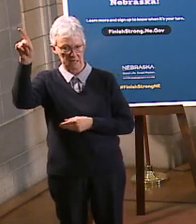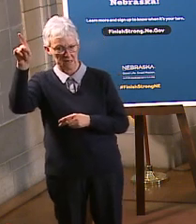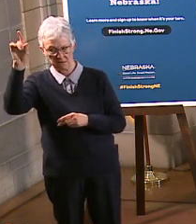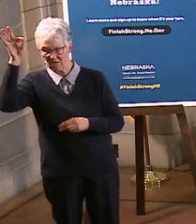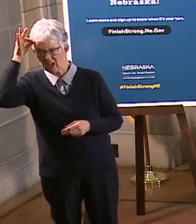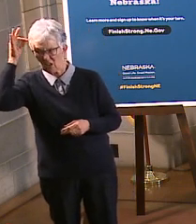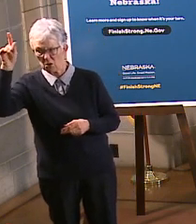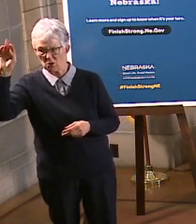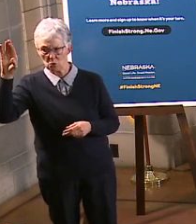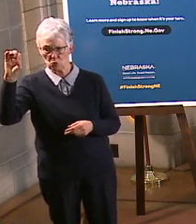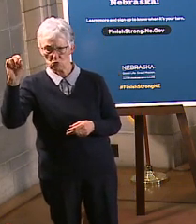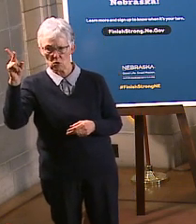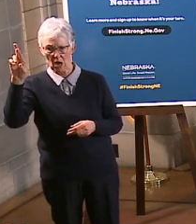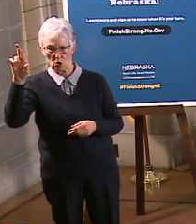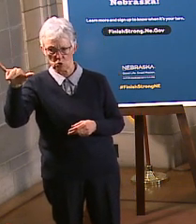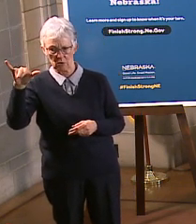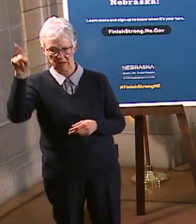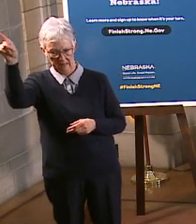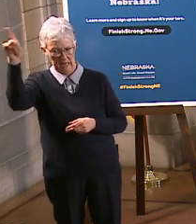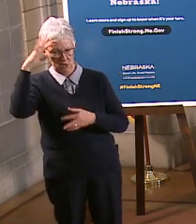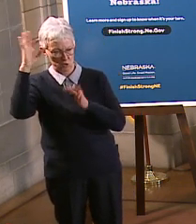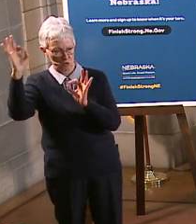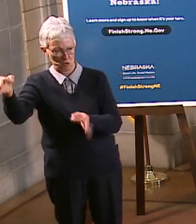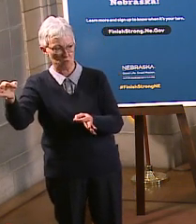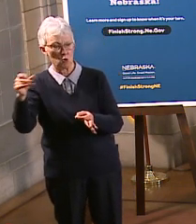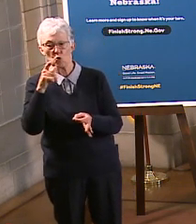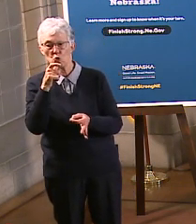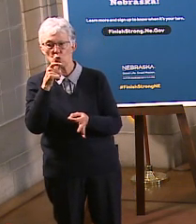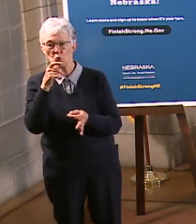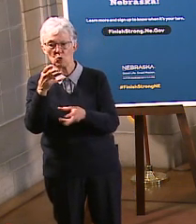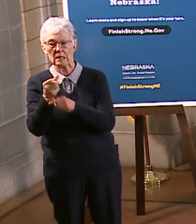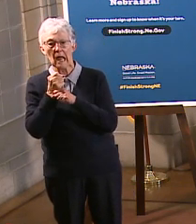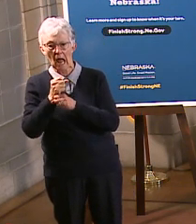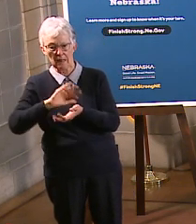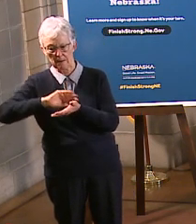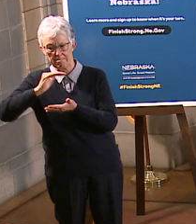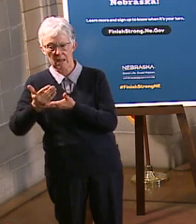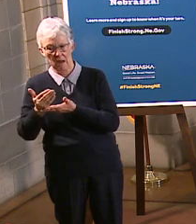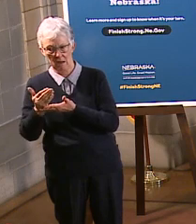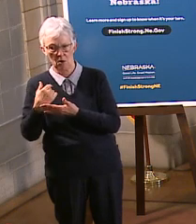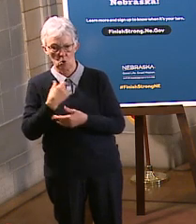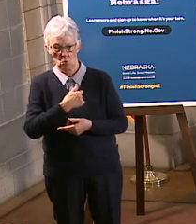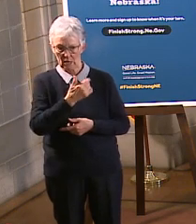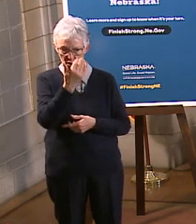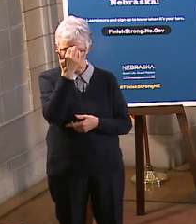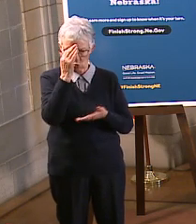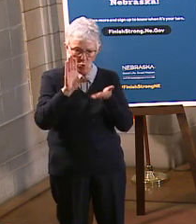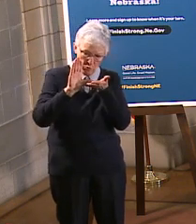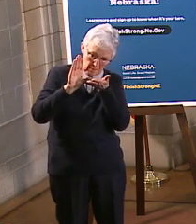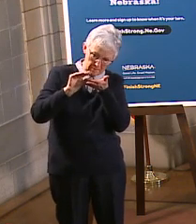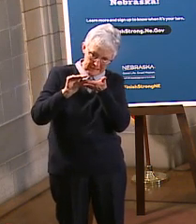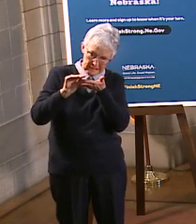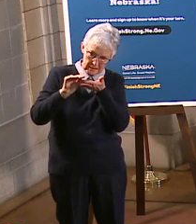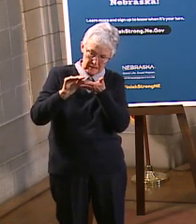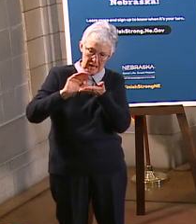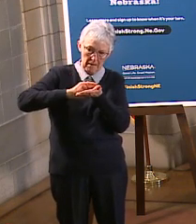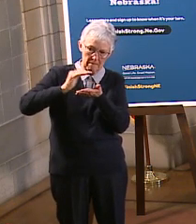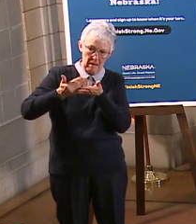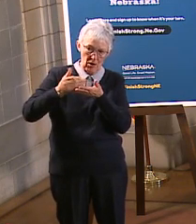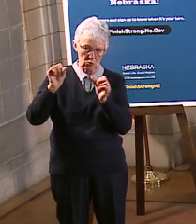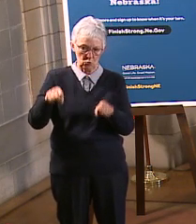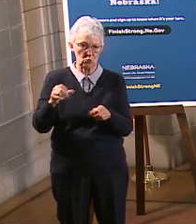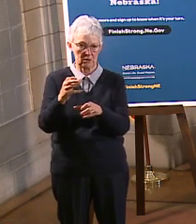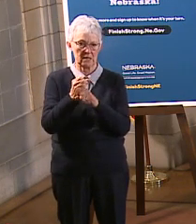what funds and how. So we know the minimum amount that any state could have gotten was